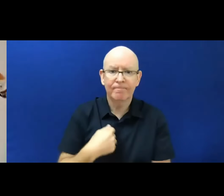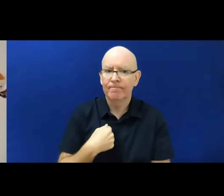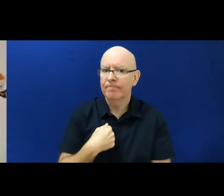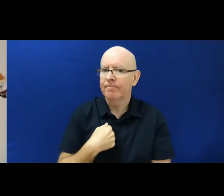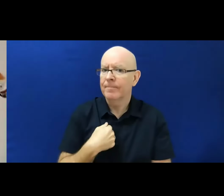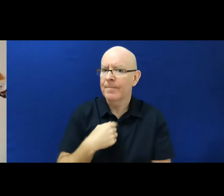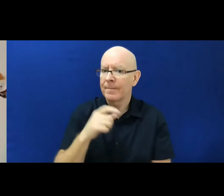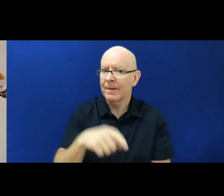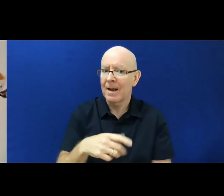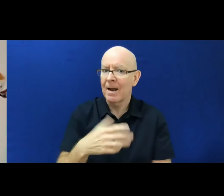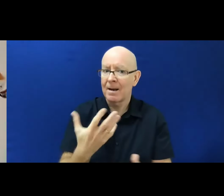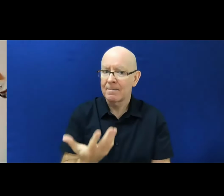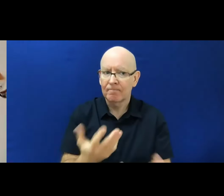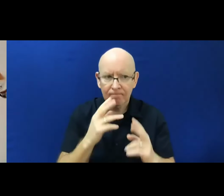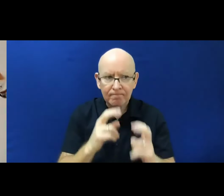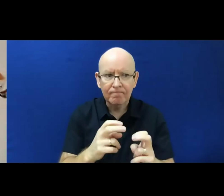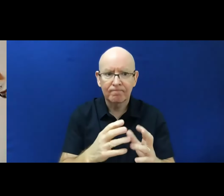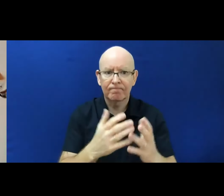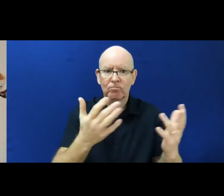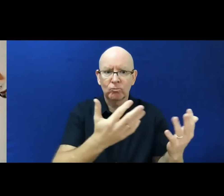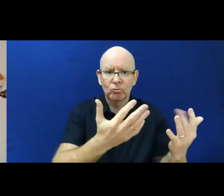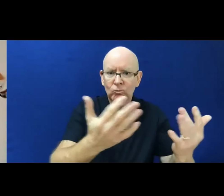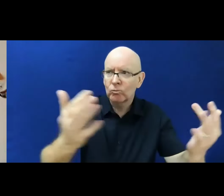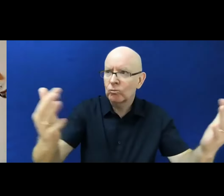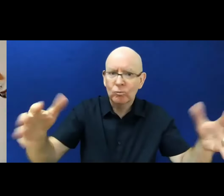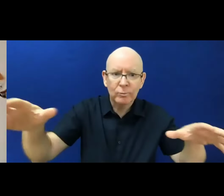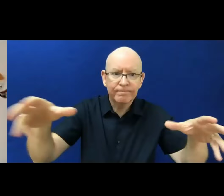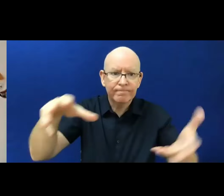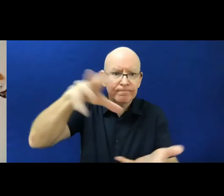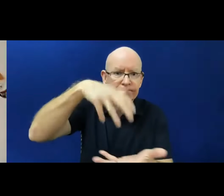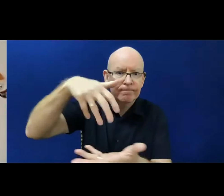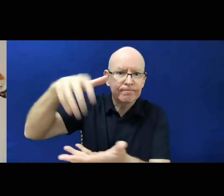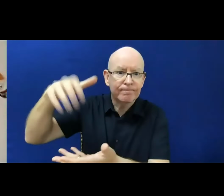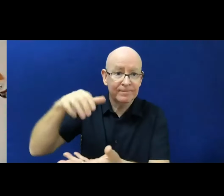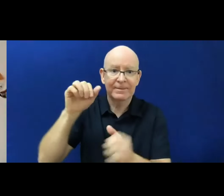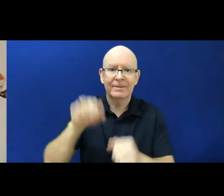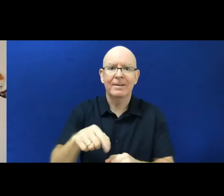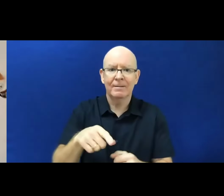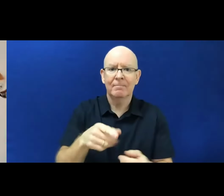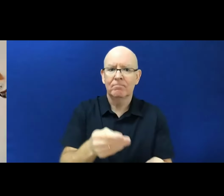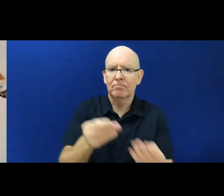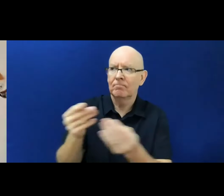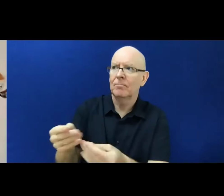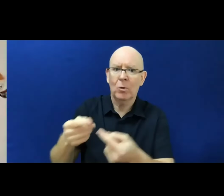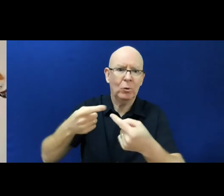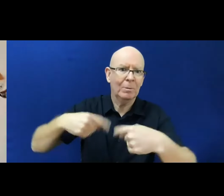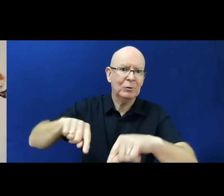region. But this we don't have. So it's very, very difficult for me, for example, now